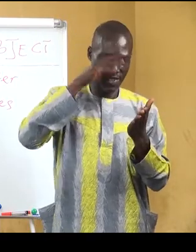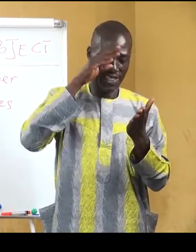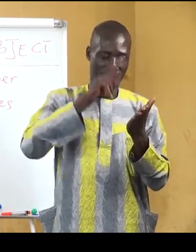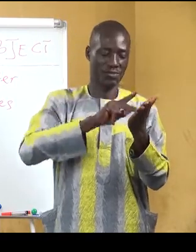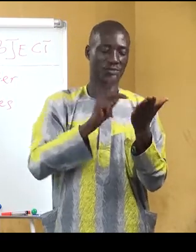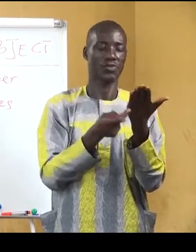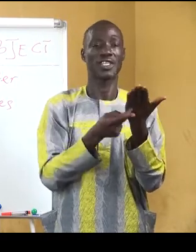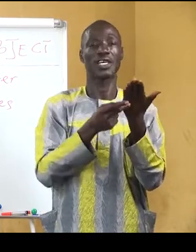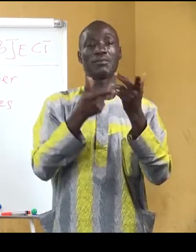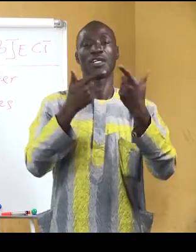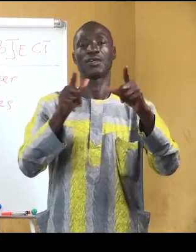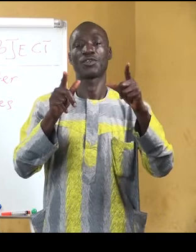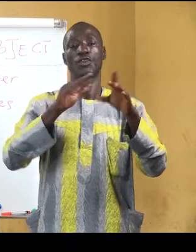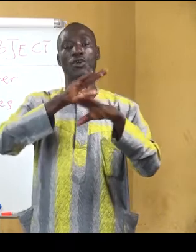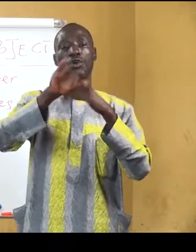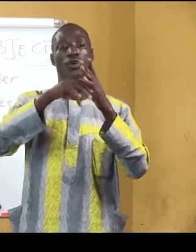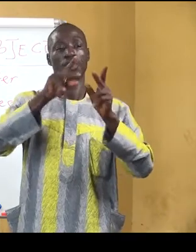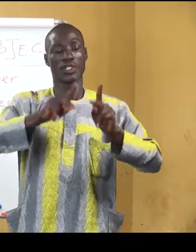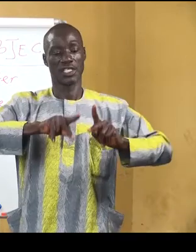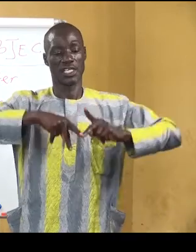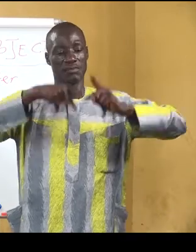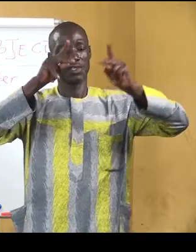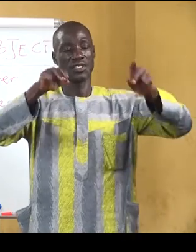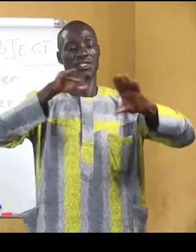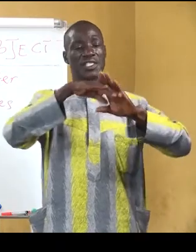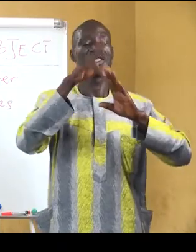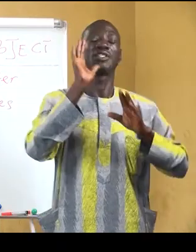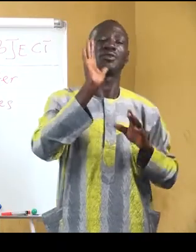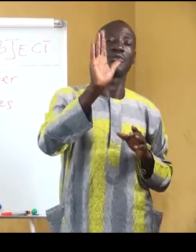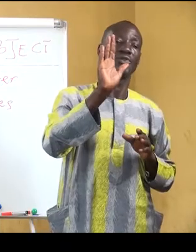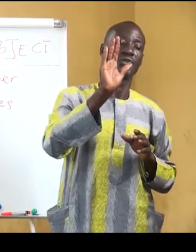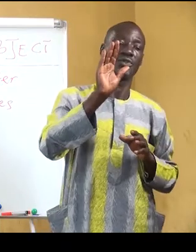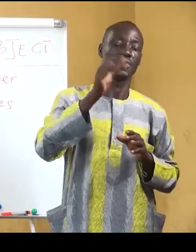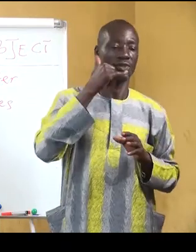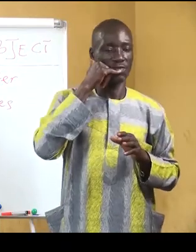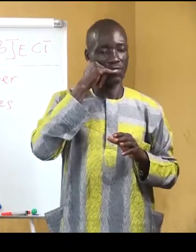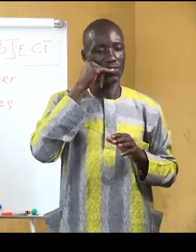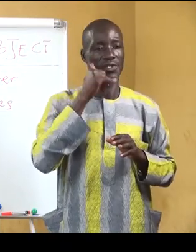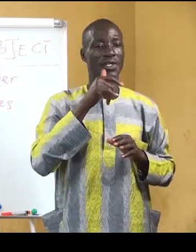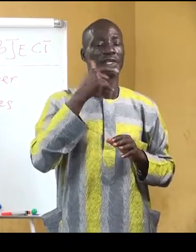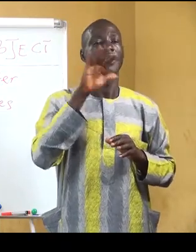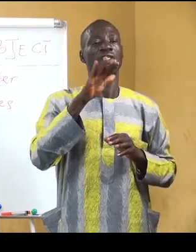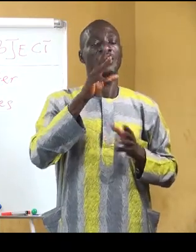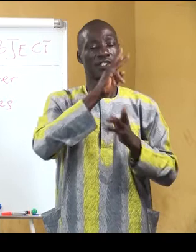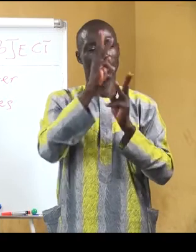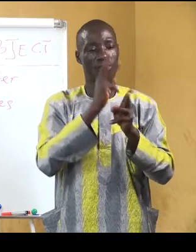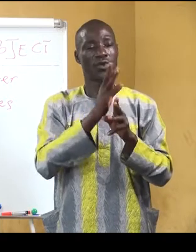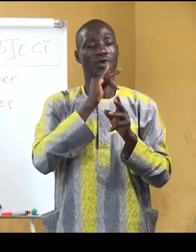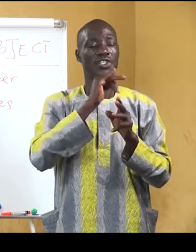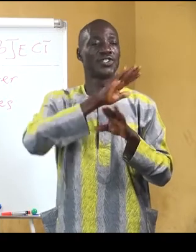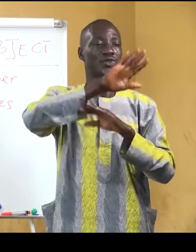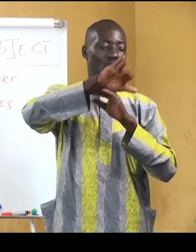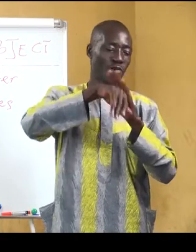languages. All of the applications you're using on your phone, we can see that technology or the world is actually a global